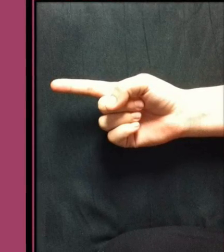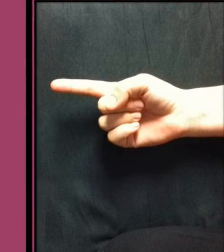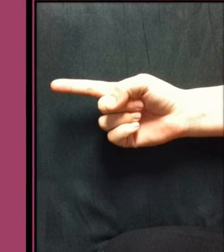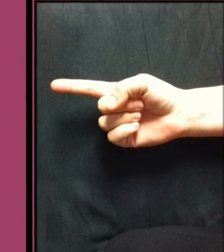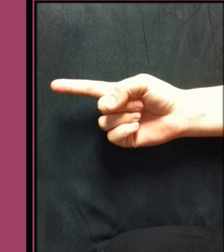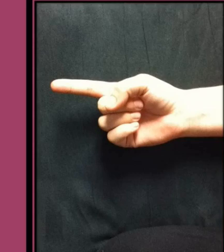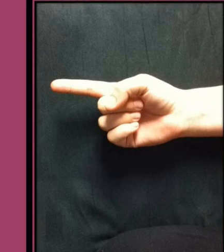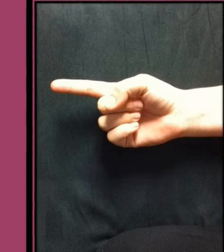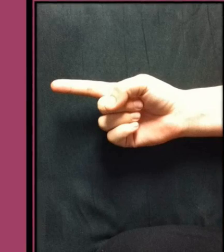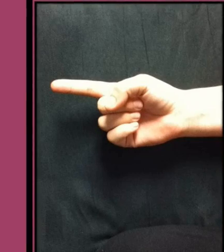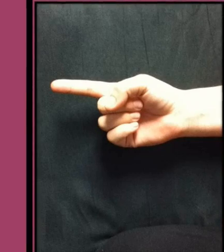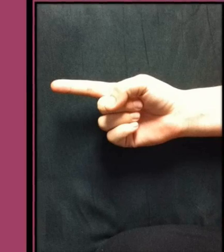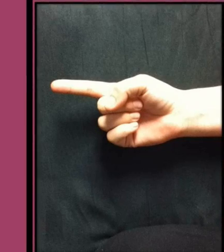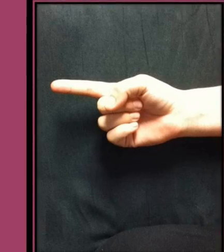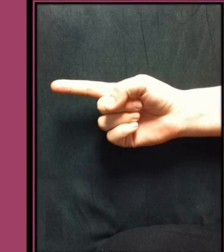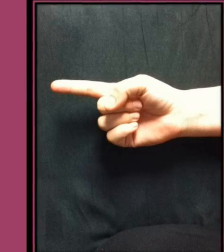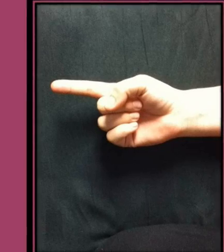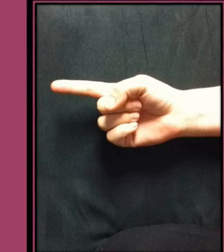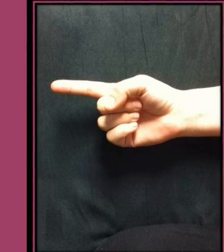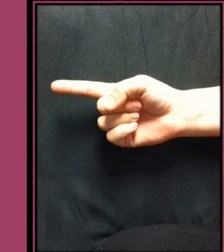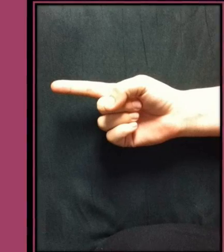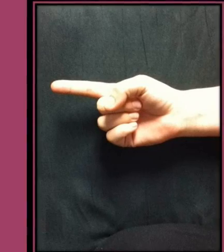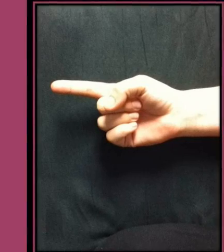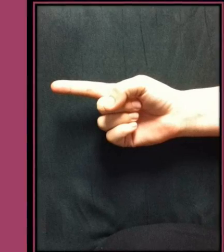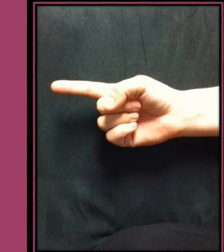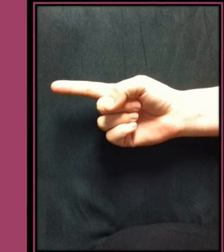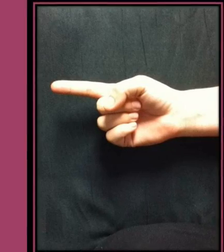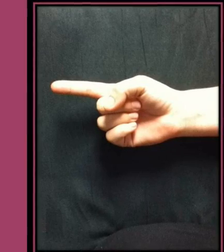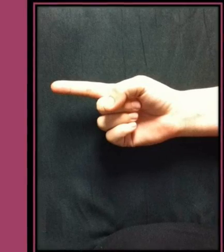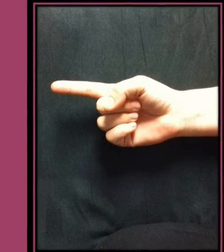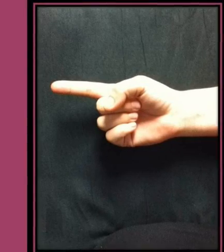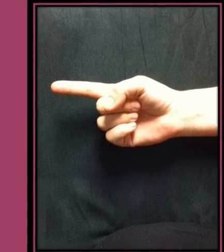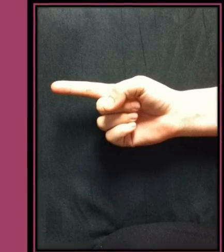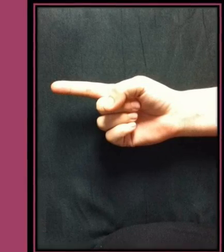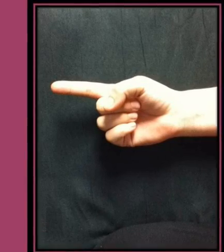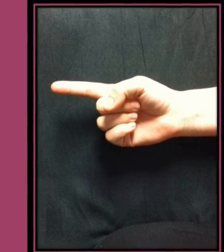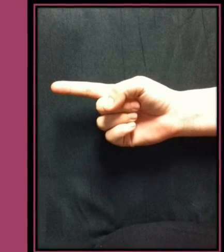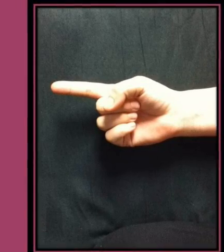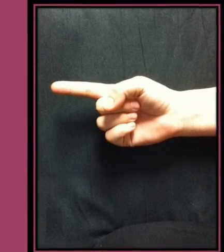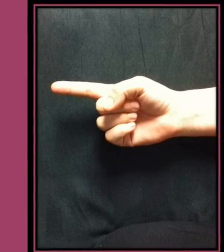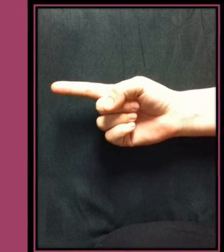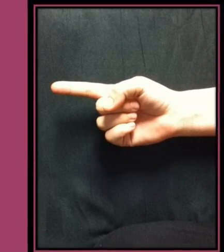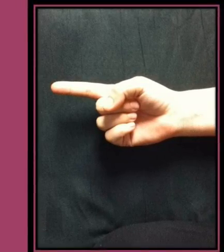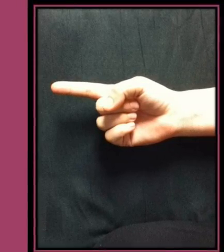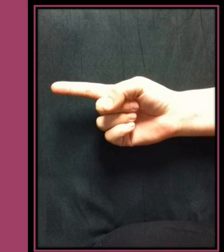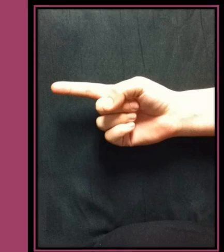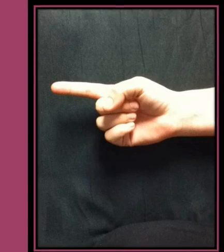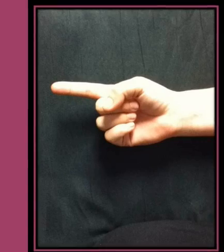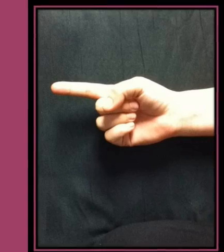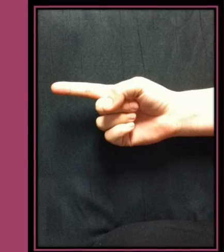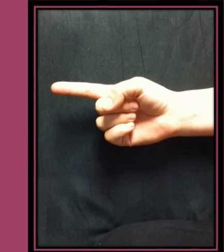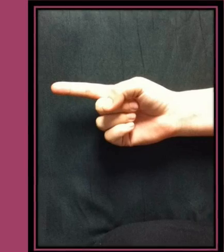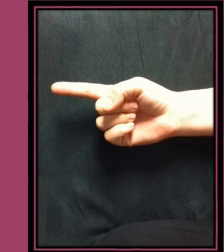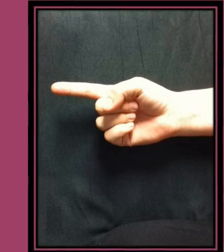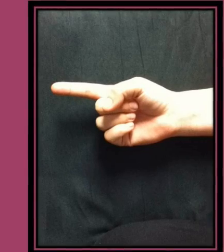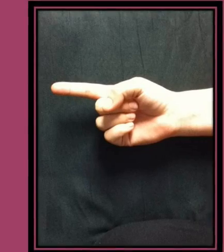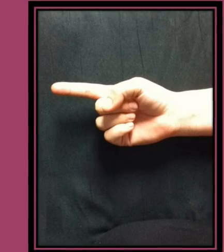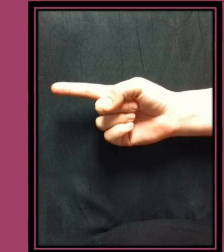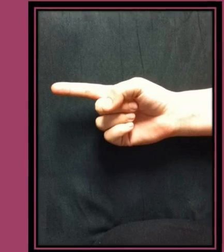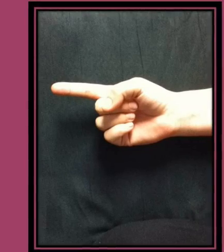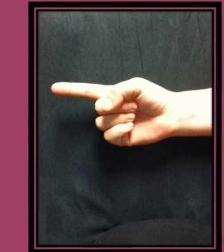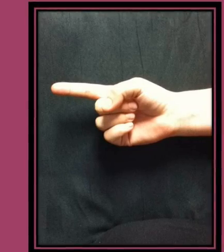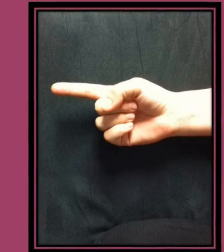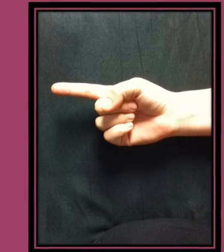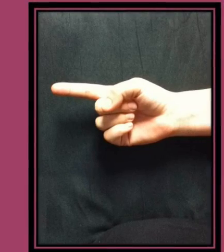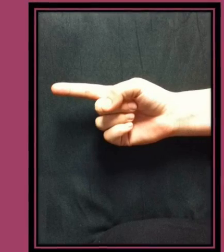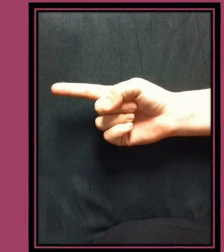your index finger. Then have your thumb cross over so that it is bent against your middle finger. Make sure that your hand